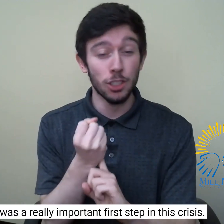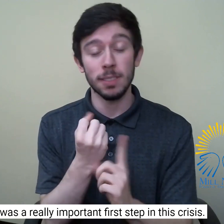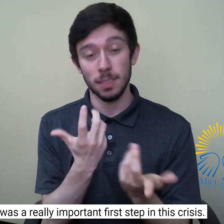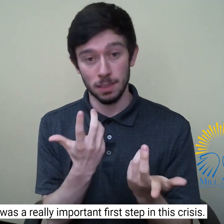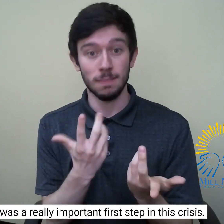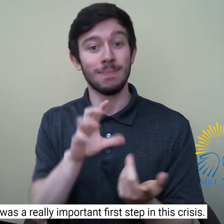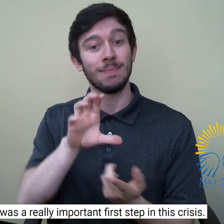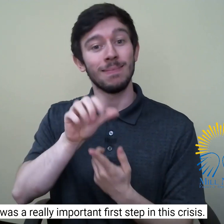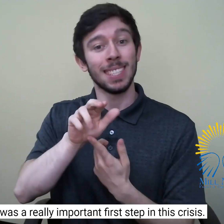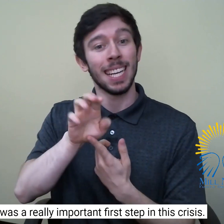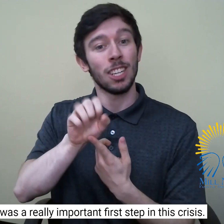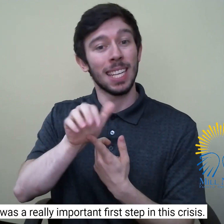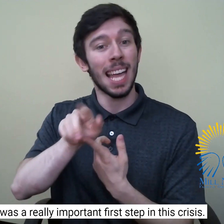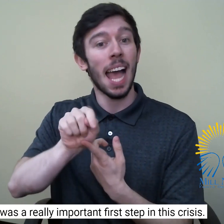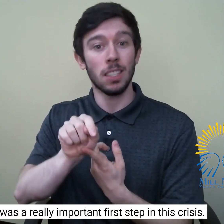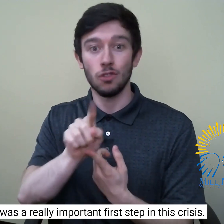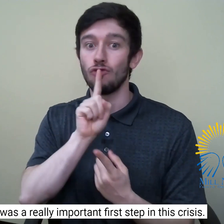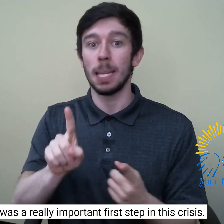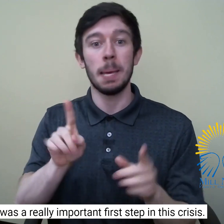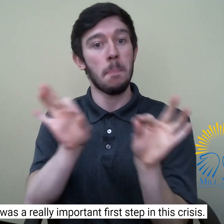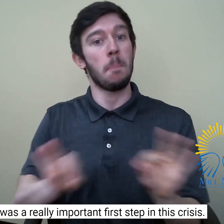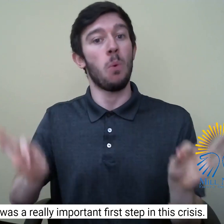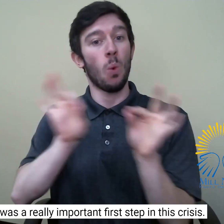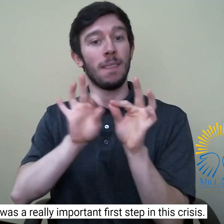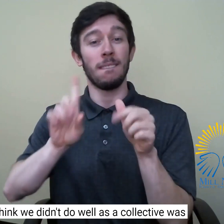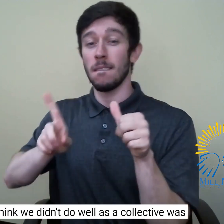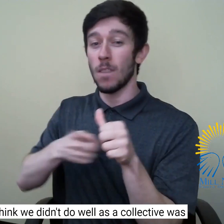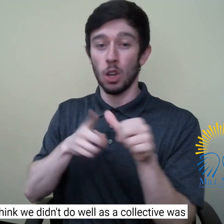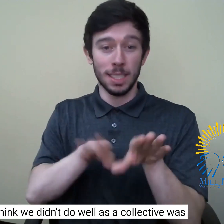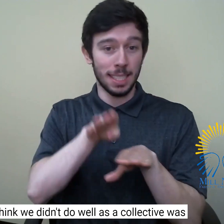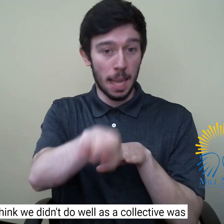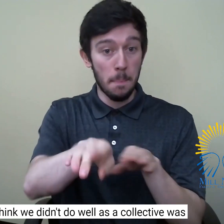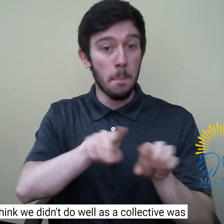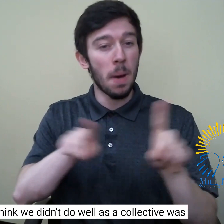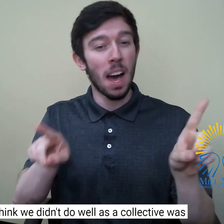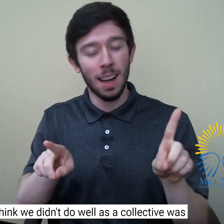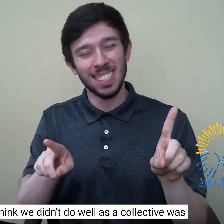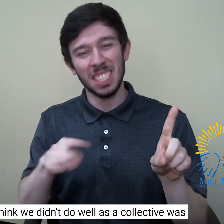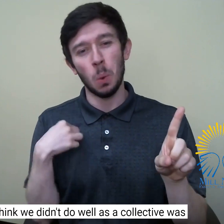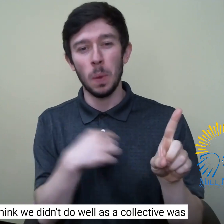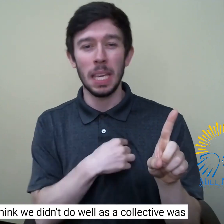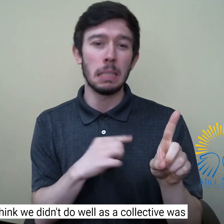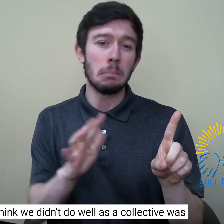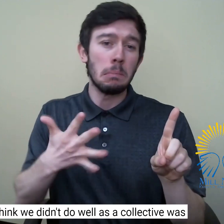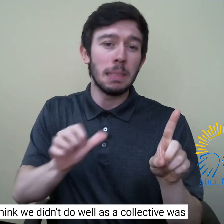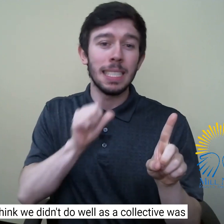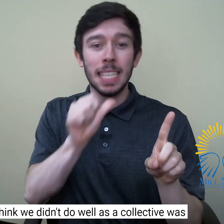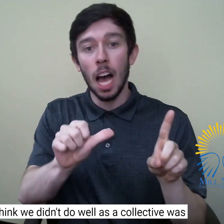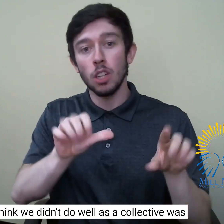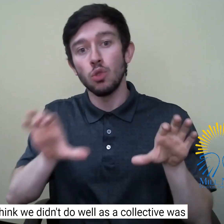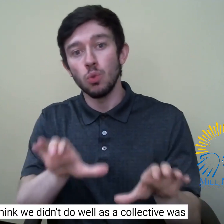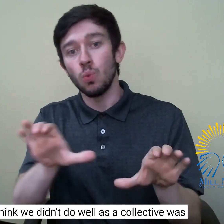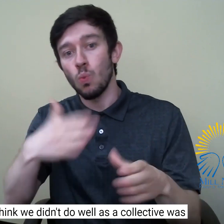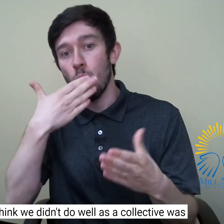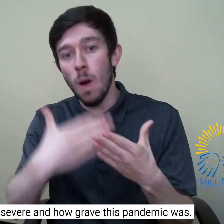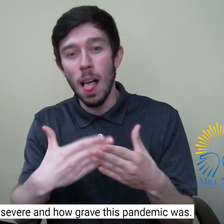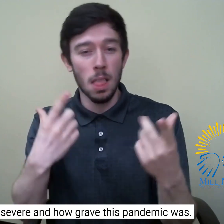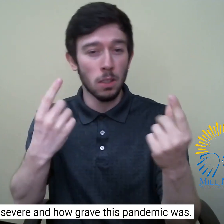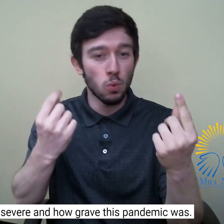Act was a really important first step in this crisis. But what I think we didn't do well as a collective was see just